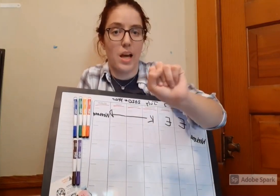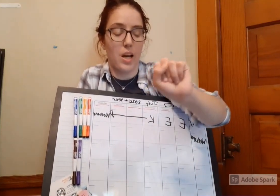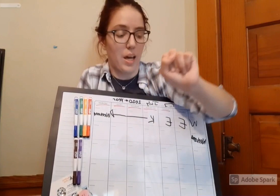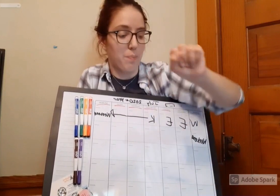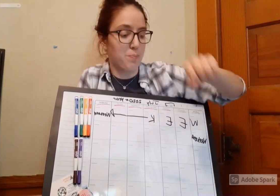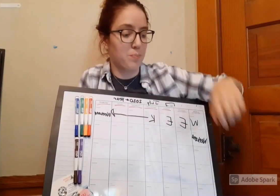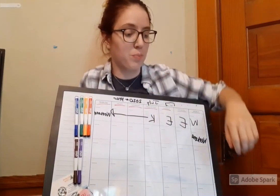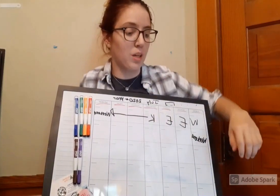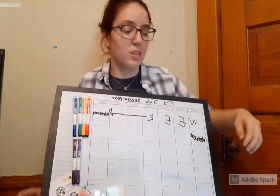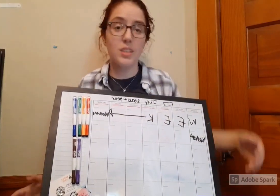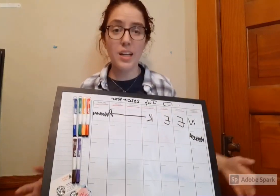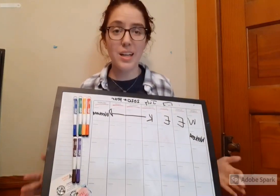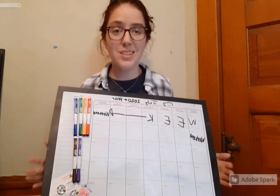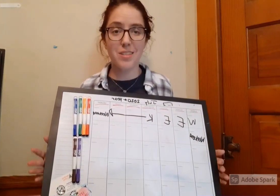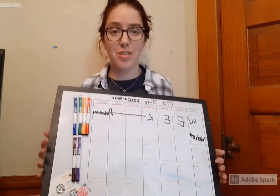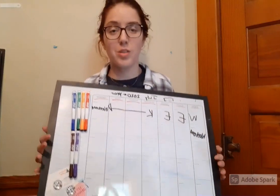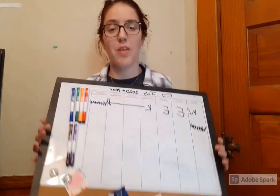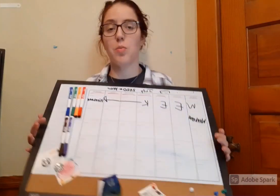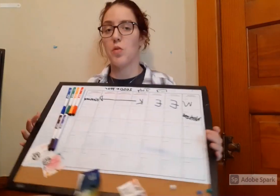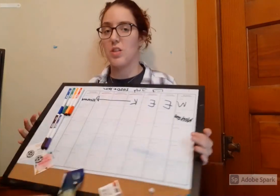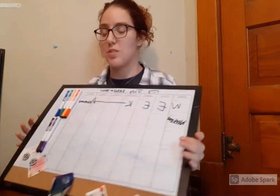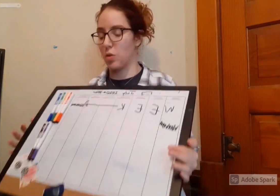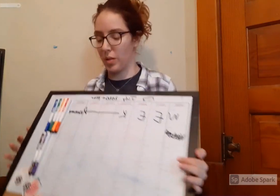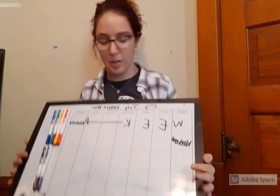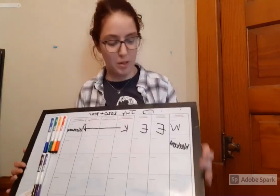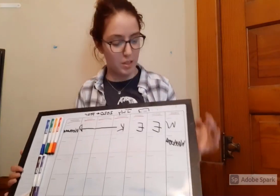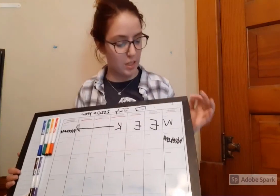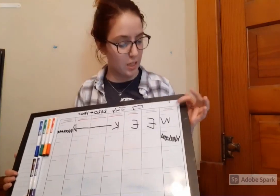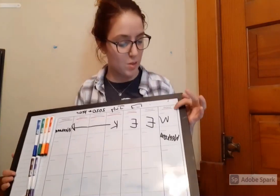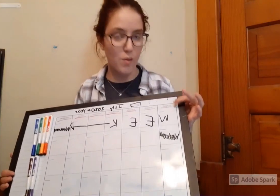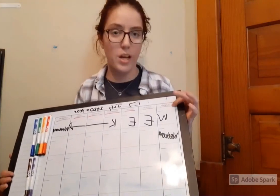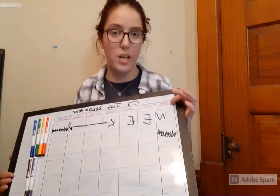Saturday. Sunday's different, so I have to move this for a minute, but Sunday's right here.